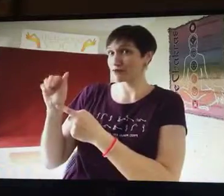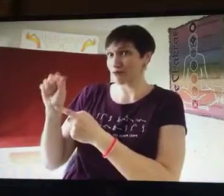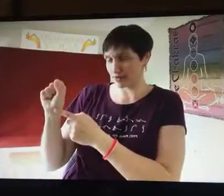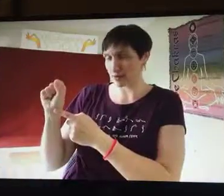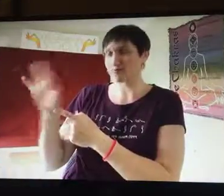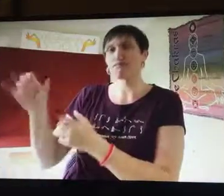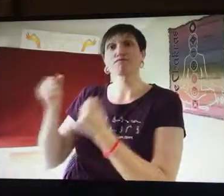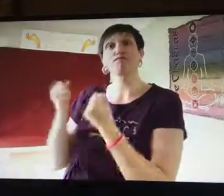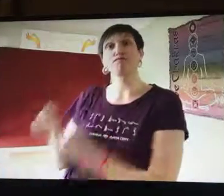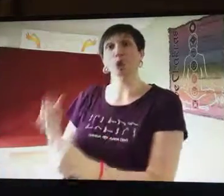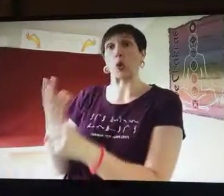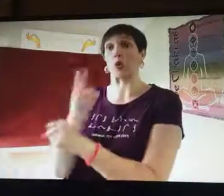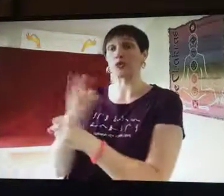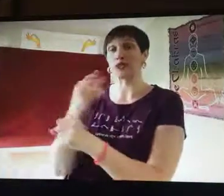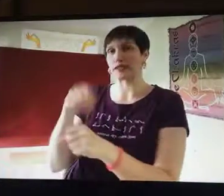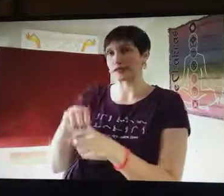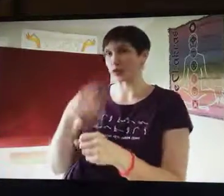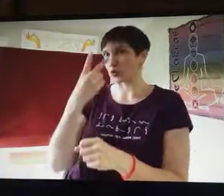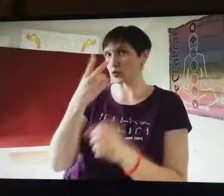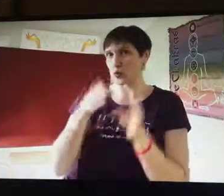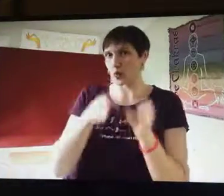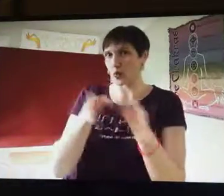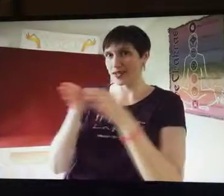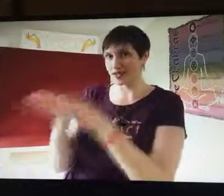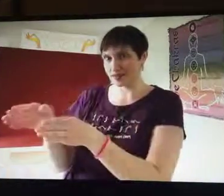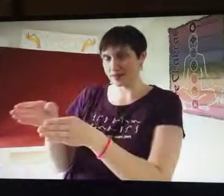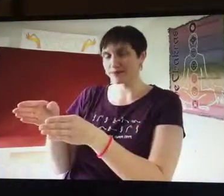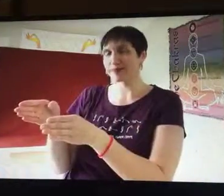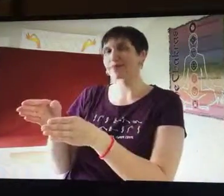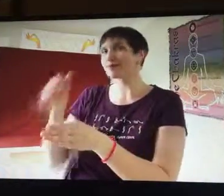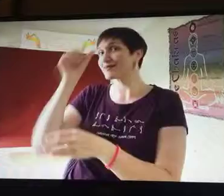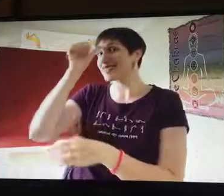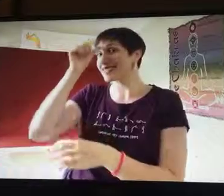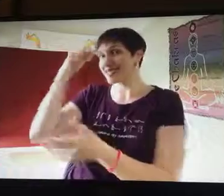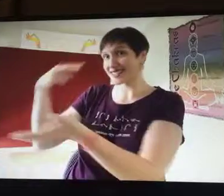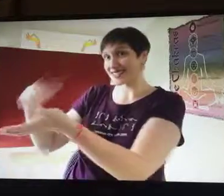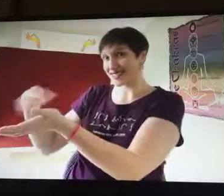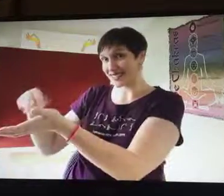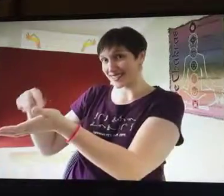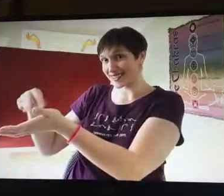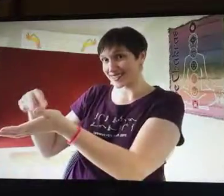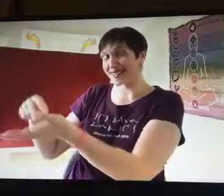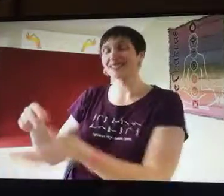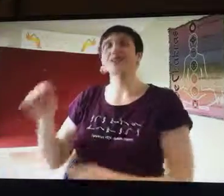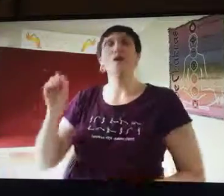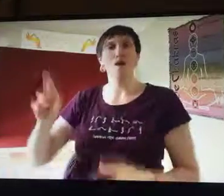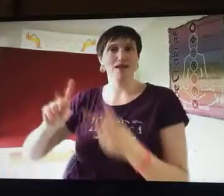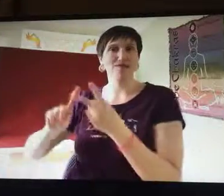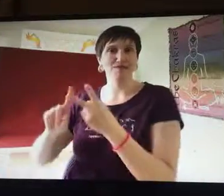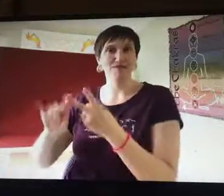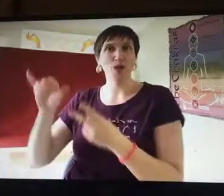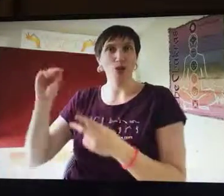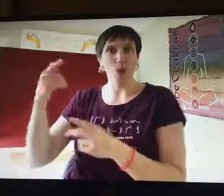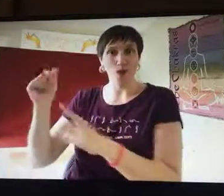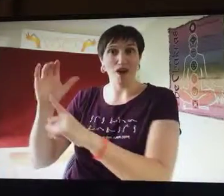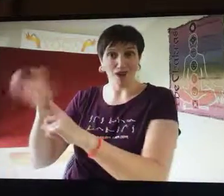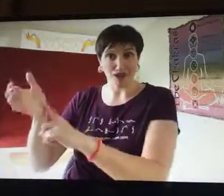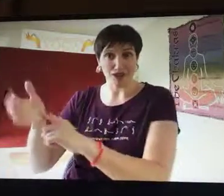That's mudra. It's very strongly used in two ways: Indian dancing or in